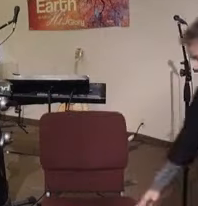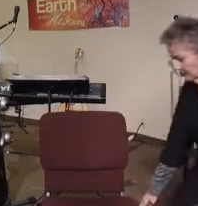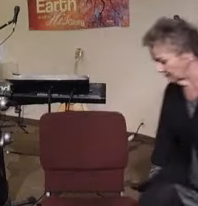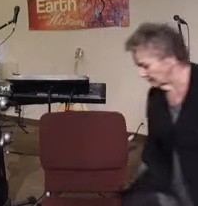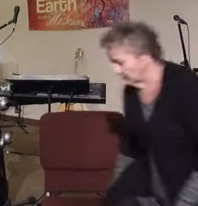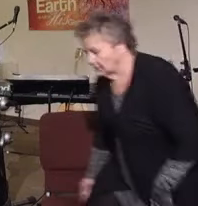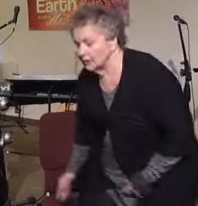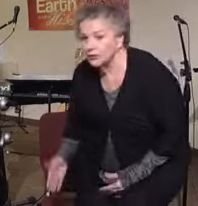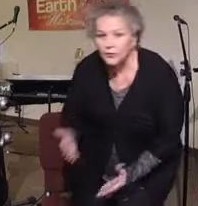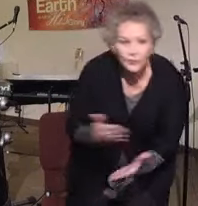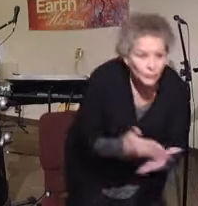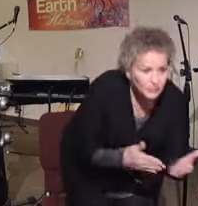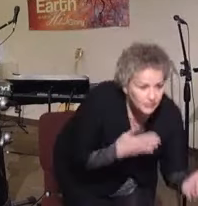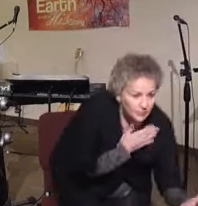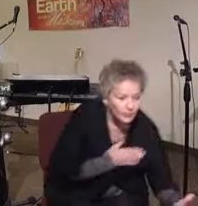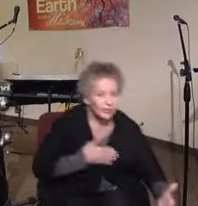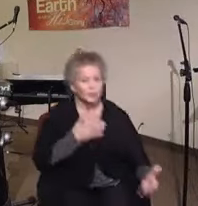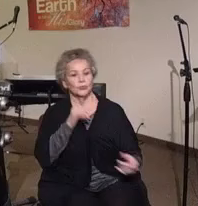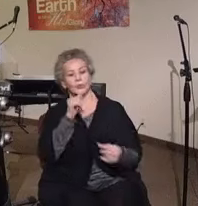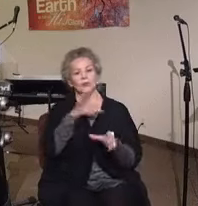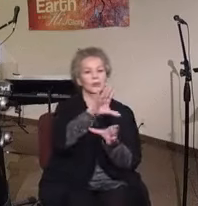of.